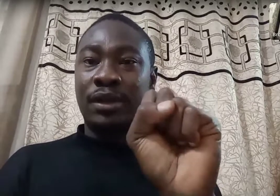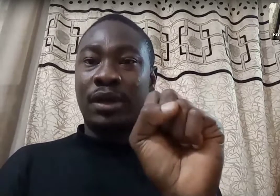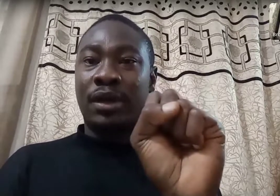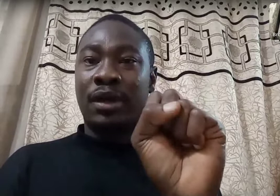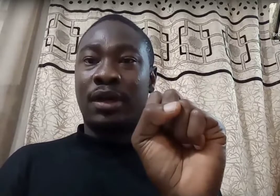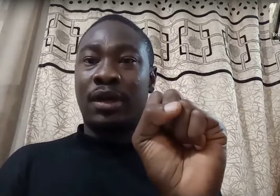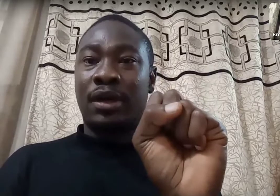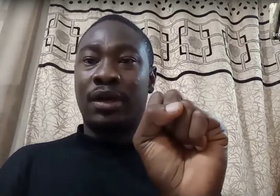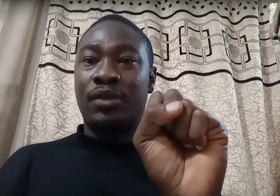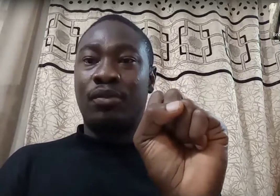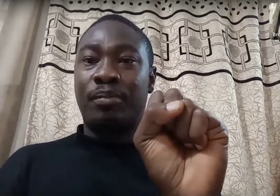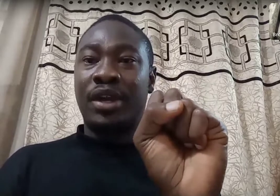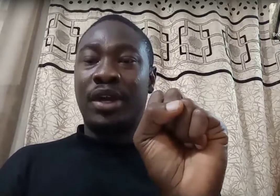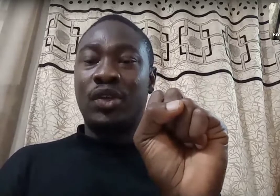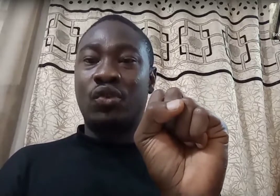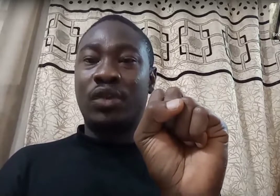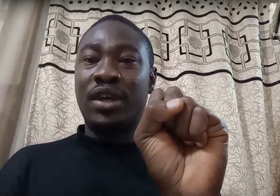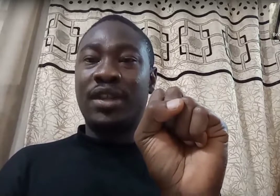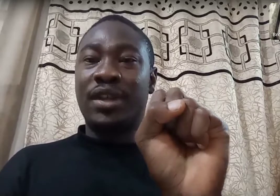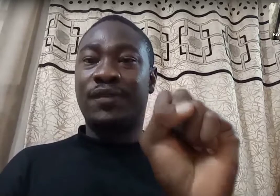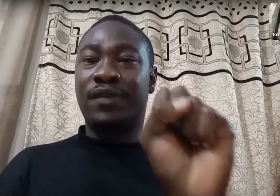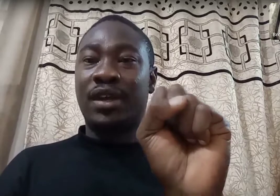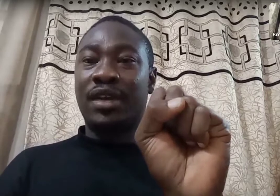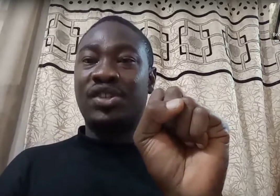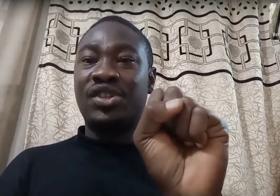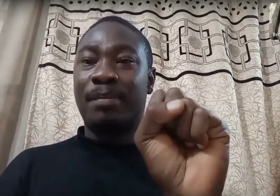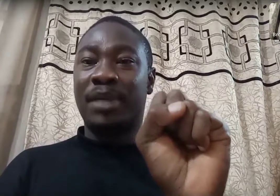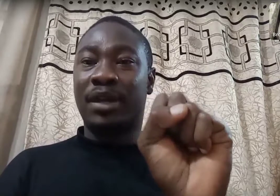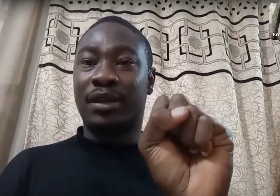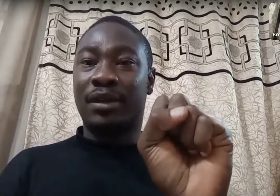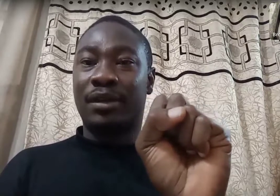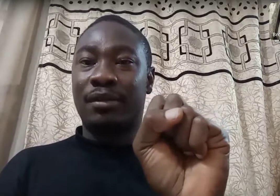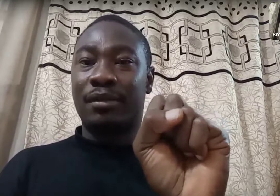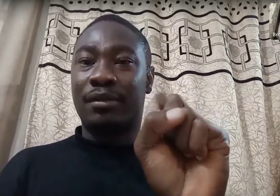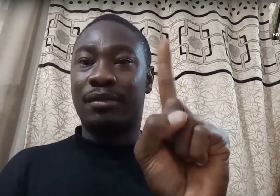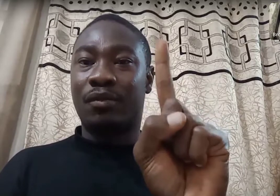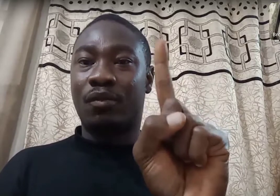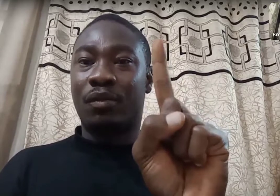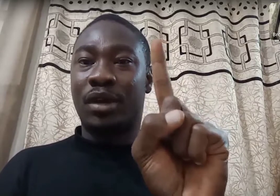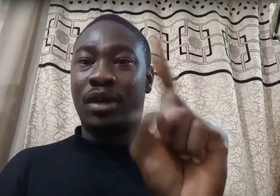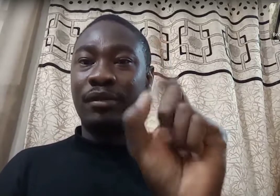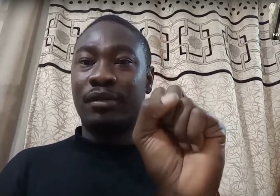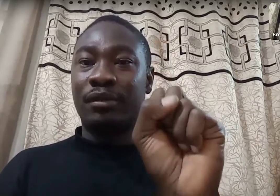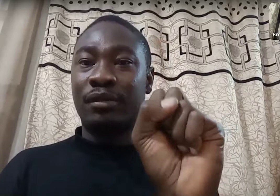you bring out your index finger sharply. 11. 11.